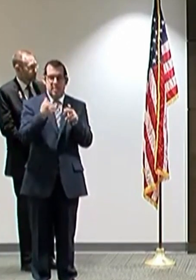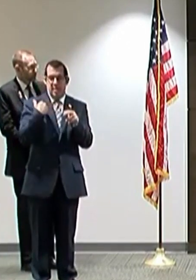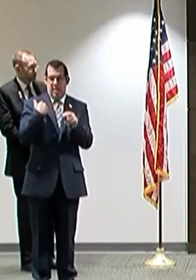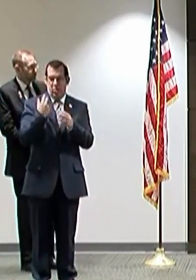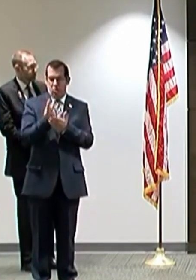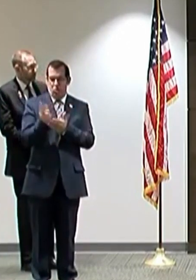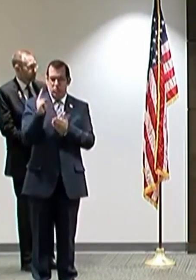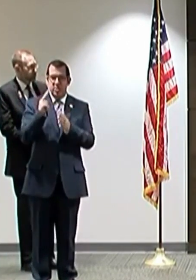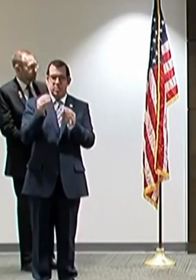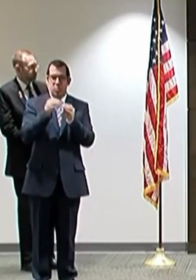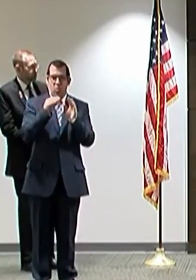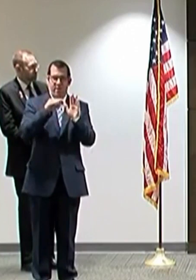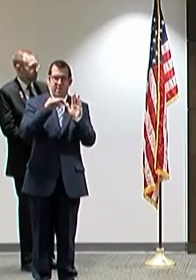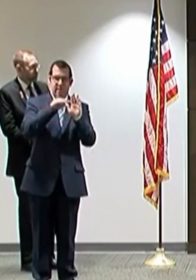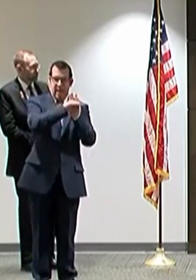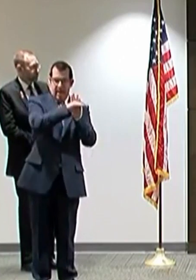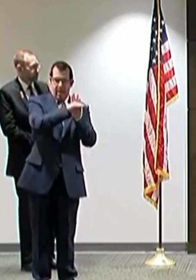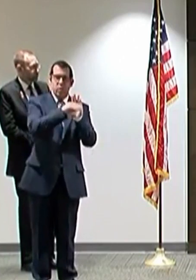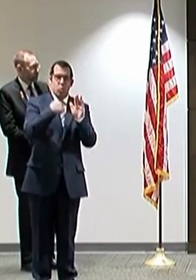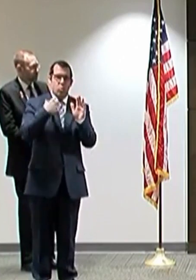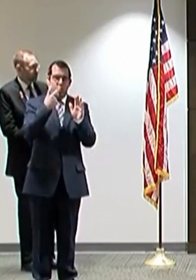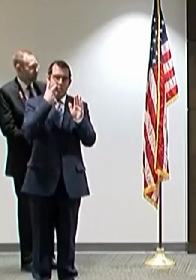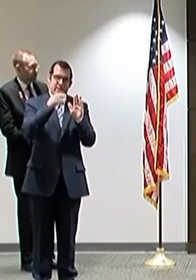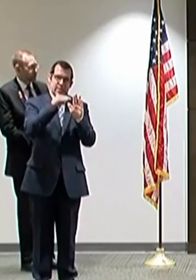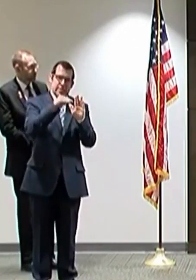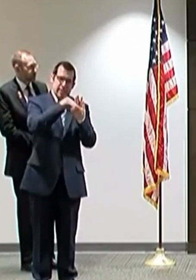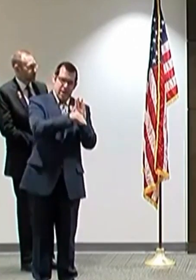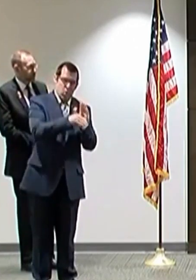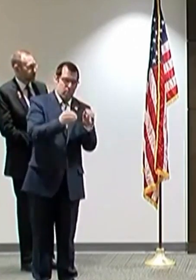last 2 weeks. We want to see that trend line go down.